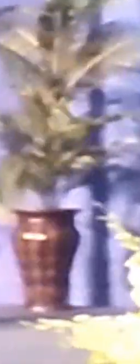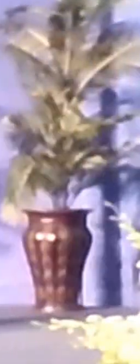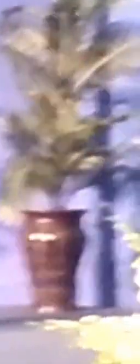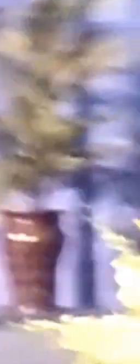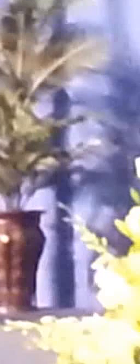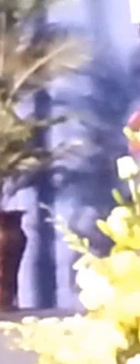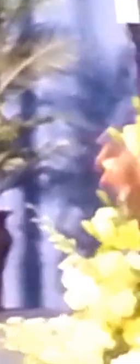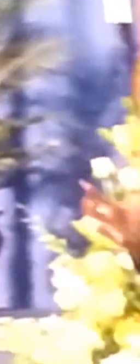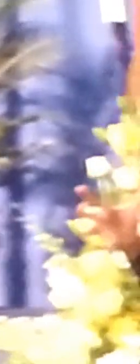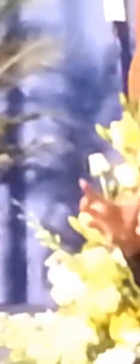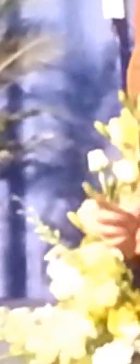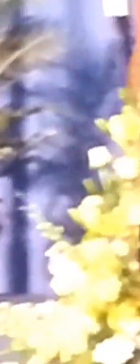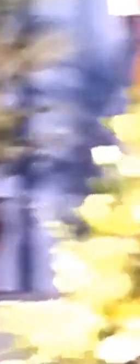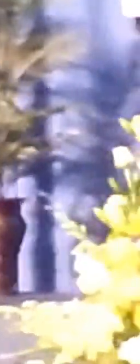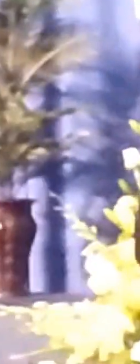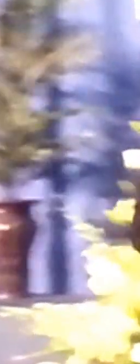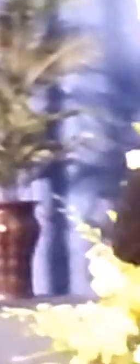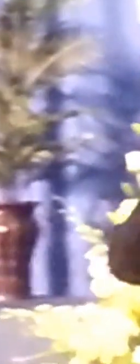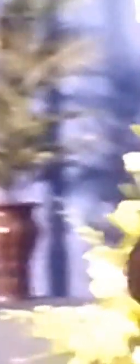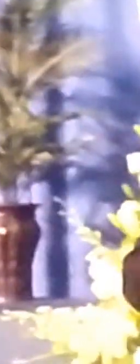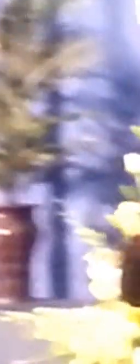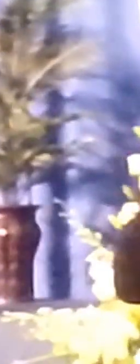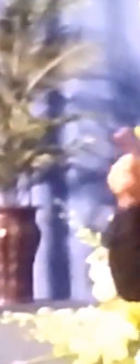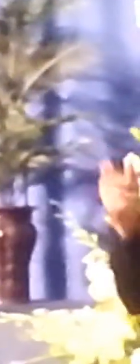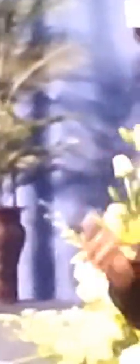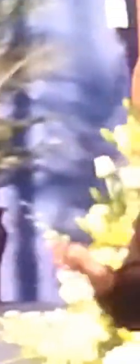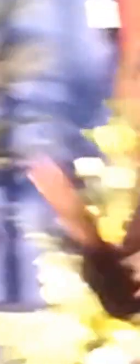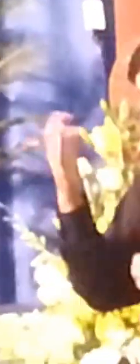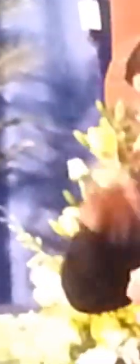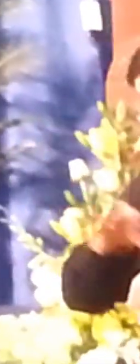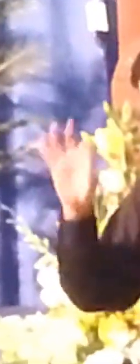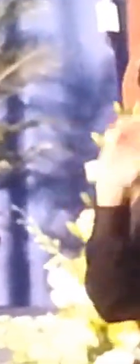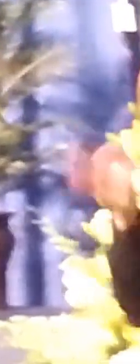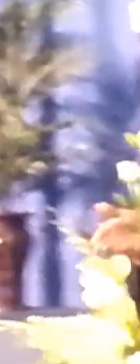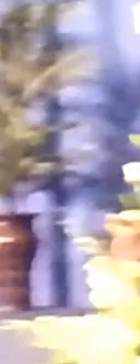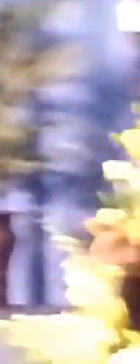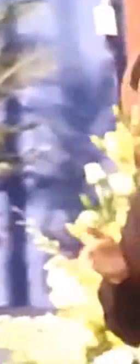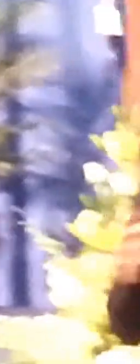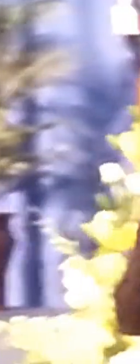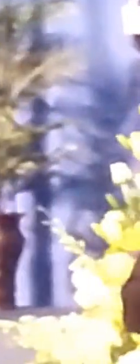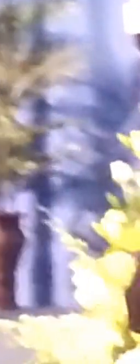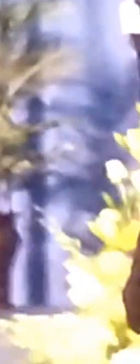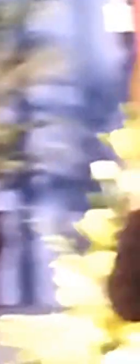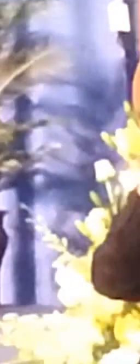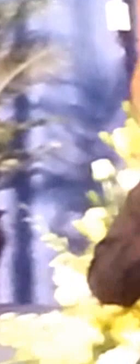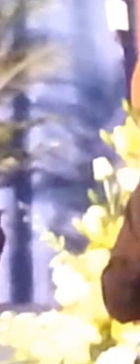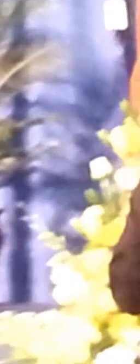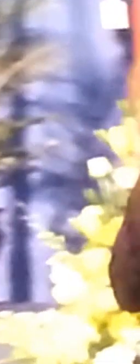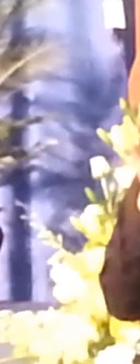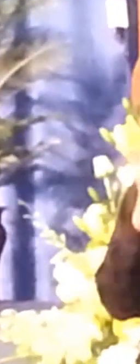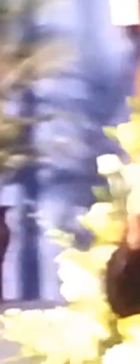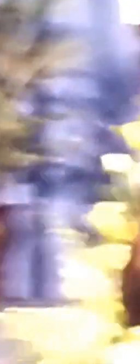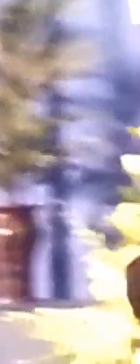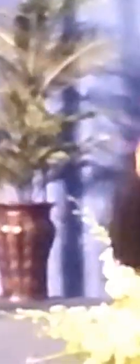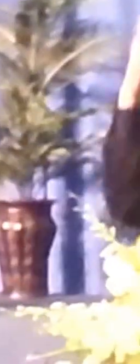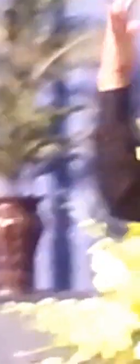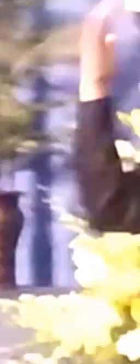our planetarium. I don't think this trip. Are you open at 9 tomorrow morning? Yeah. All right, I'll come by. I'll do my best. All right.